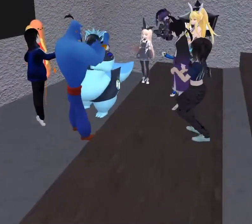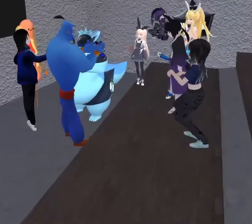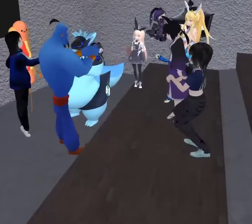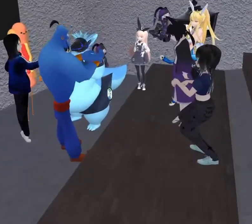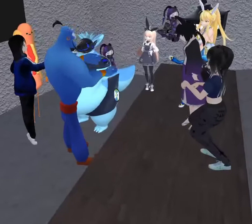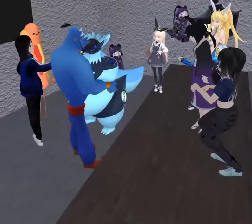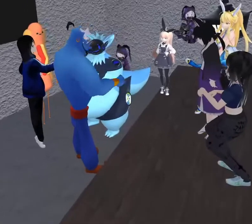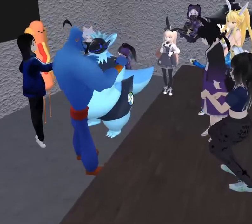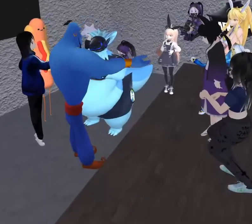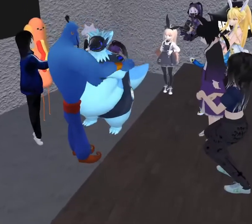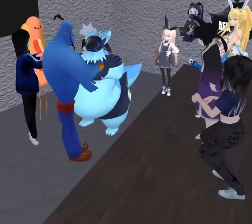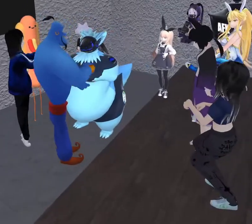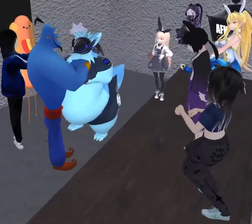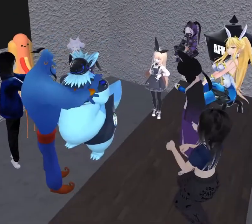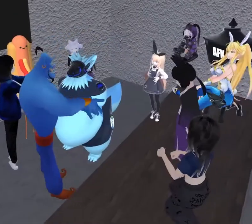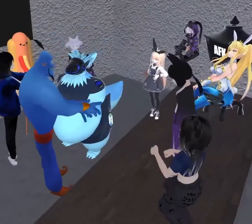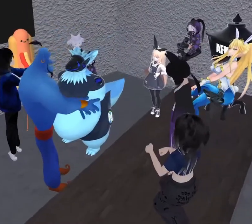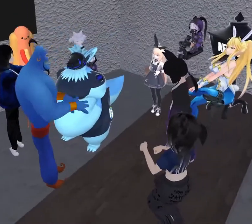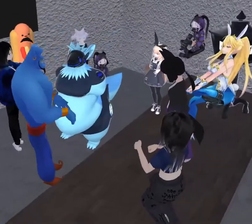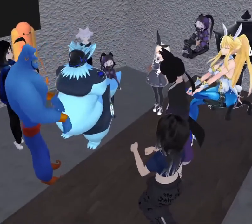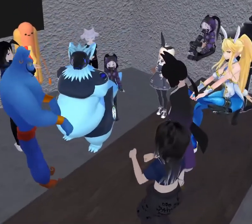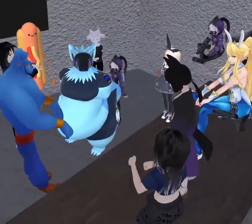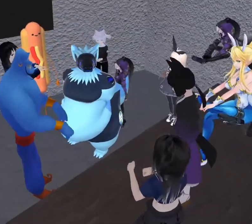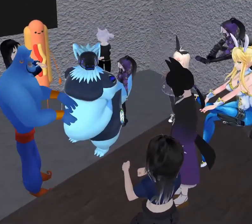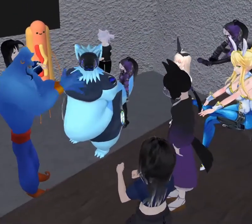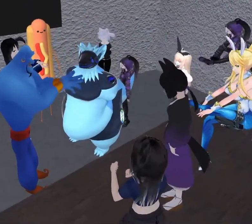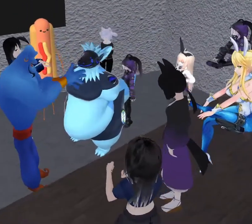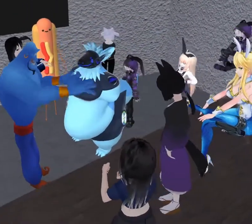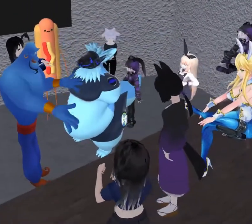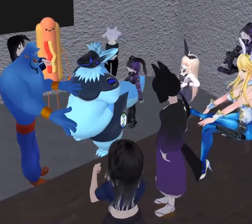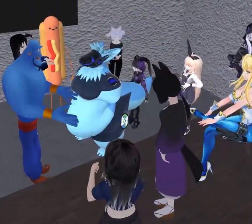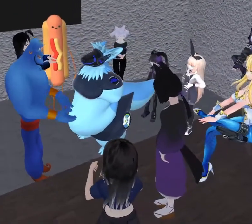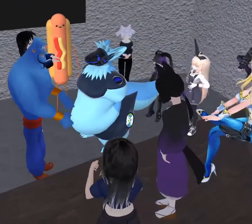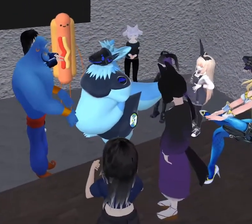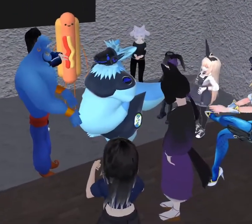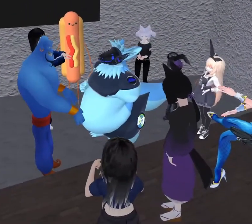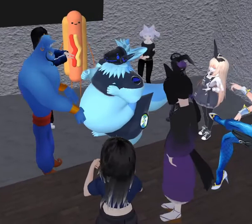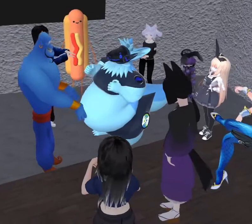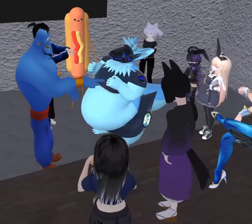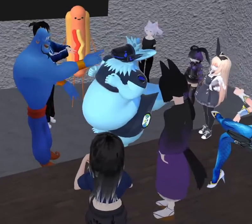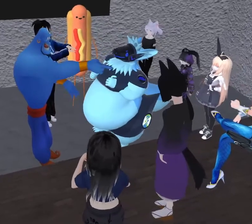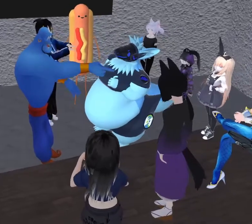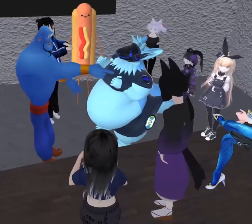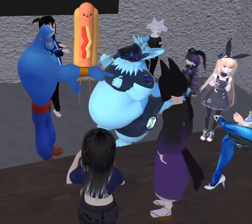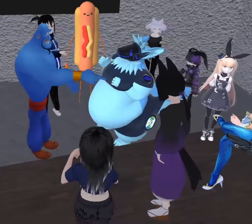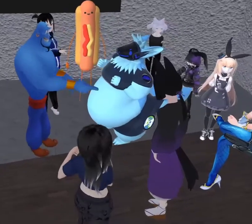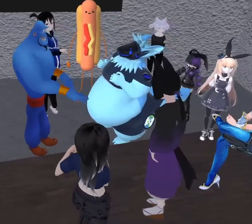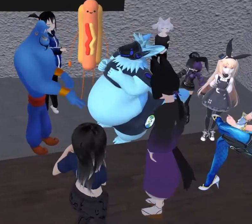I will say and then you will go over and then you'll do Well, yours. how do we pretend sing happy And that will be birthday? my segment in it. I'll be sitting over here just like on my phone,